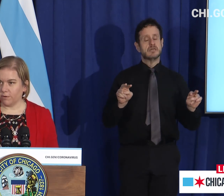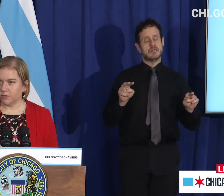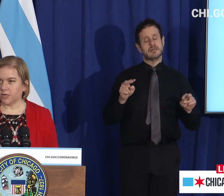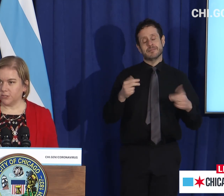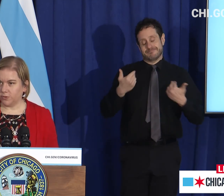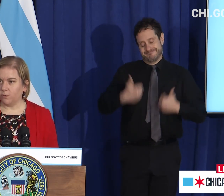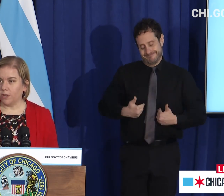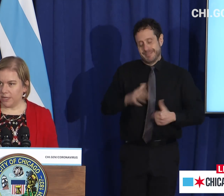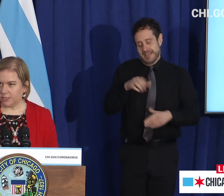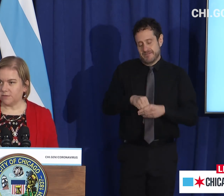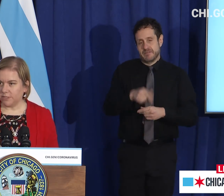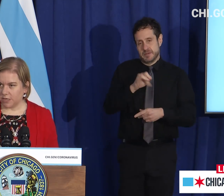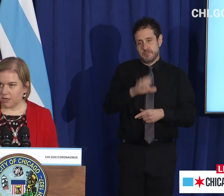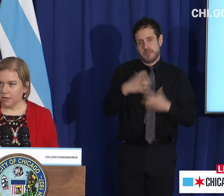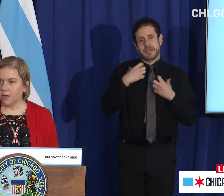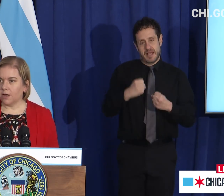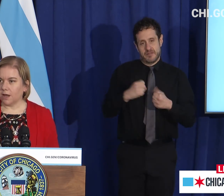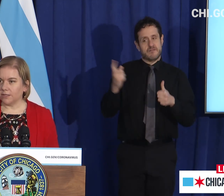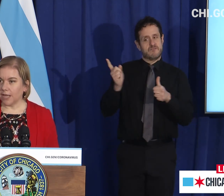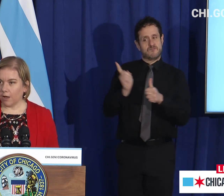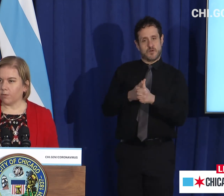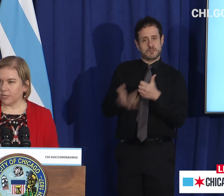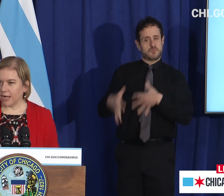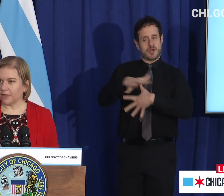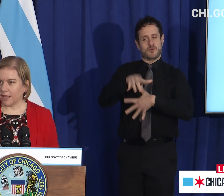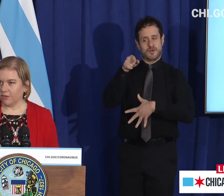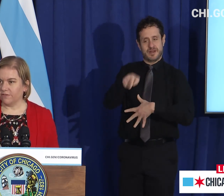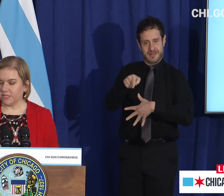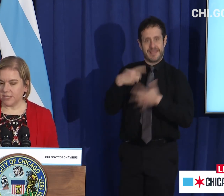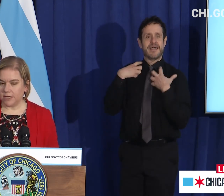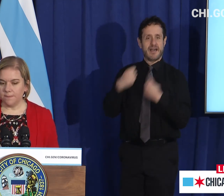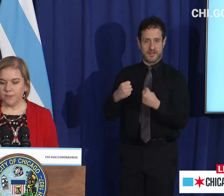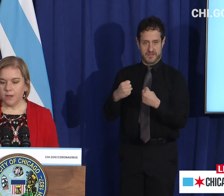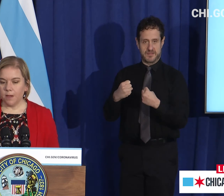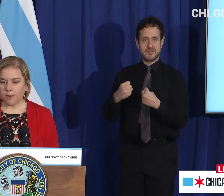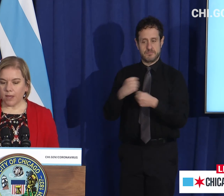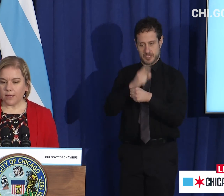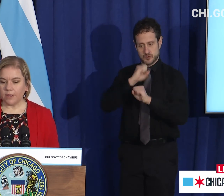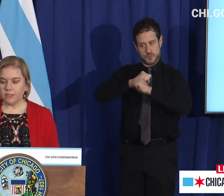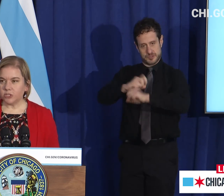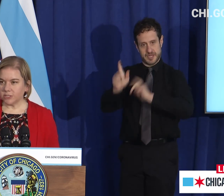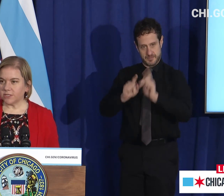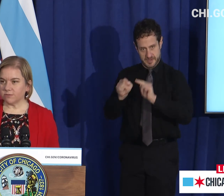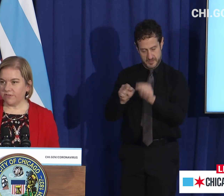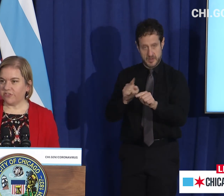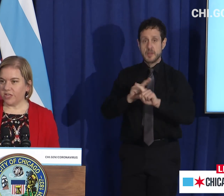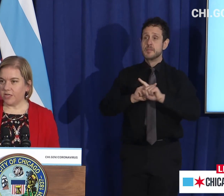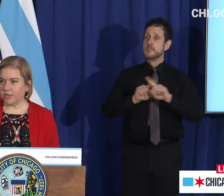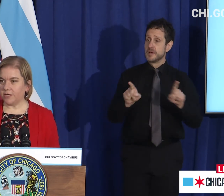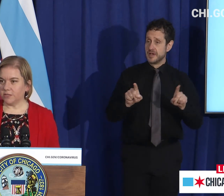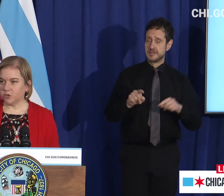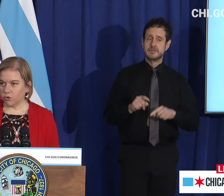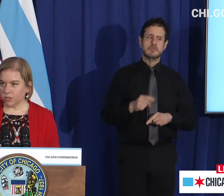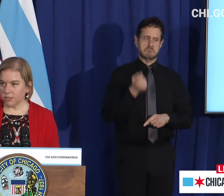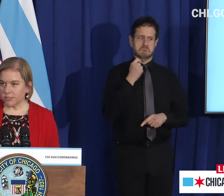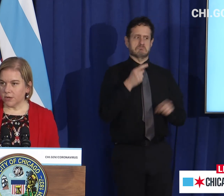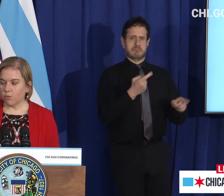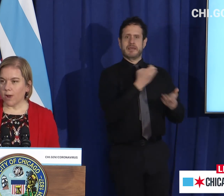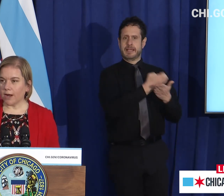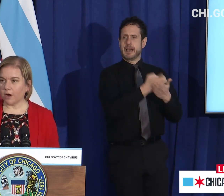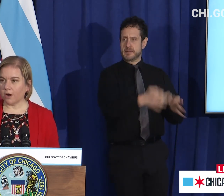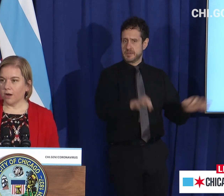and foremost on doing what needs to be done to help protect the health of the city. But just as we've seen in